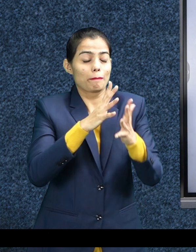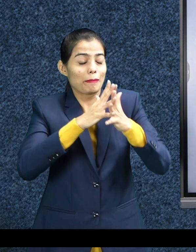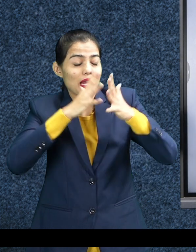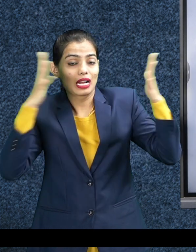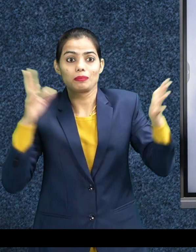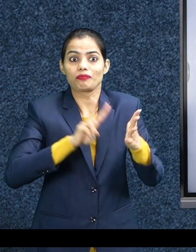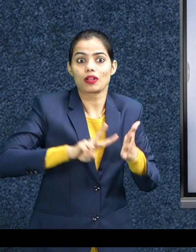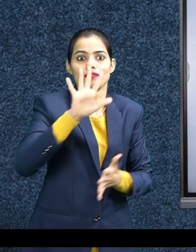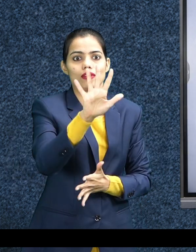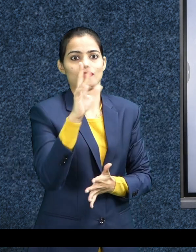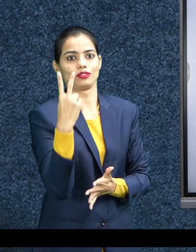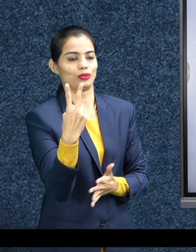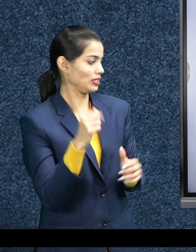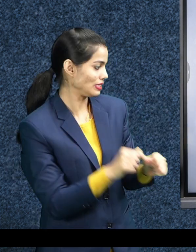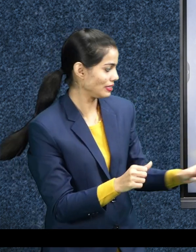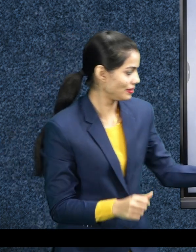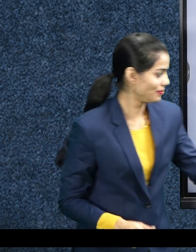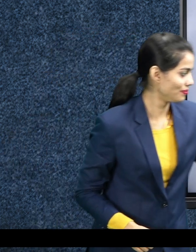So, the mode is 52.